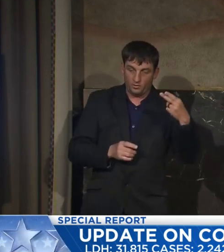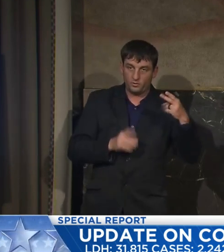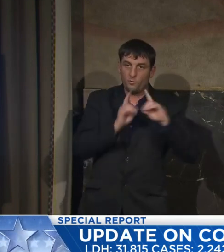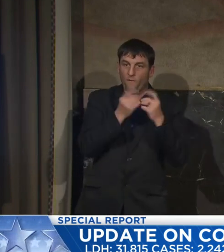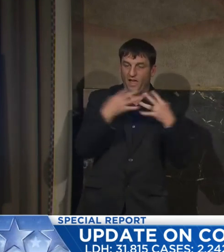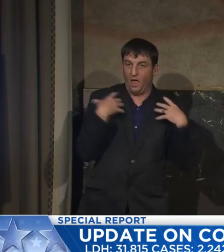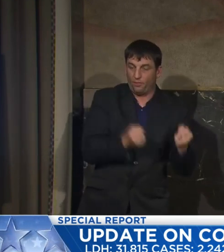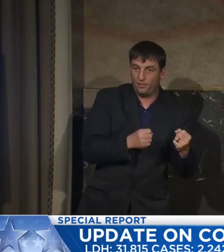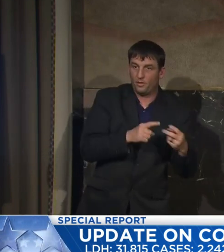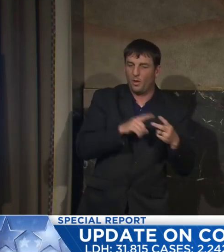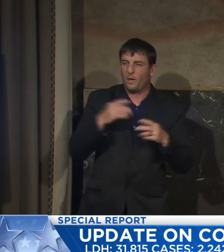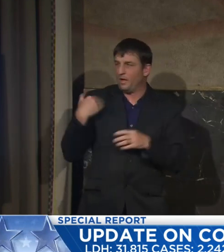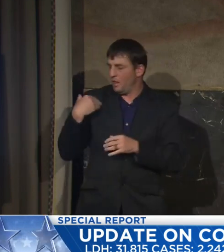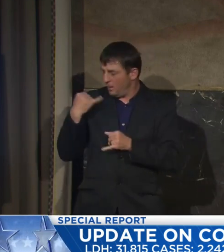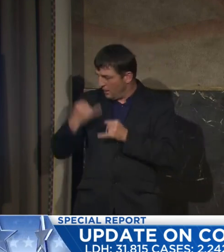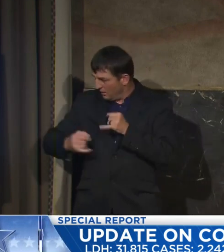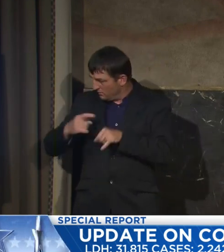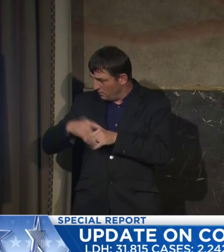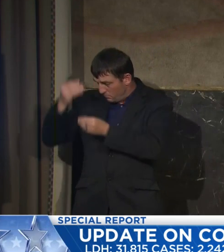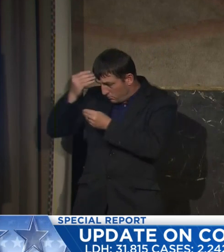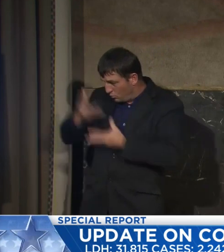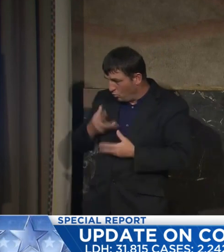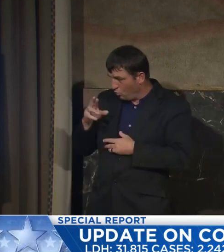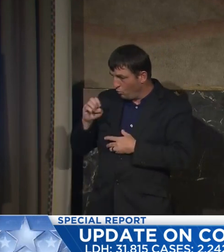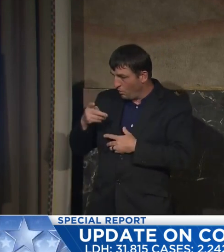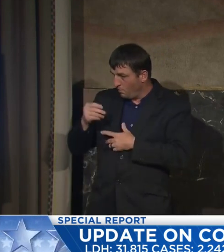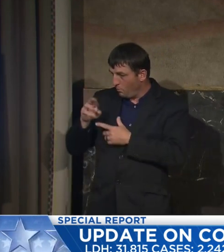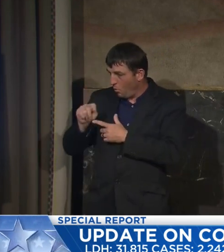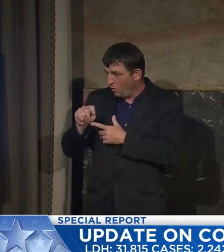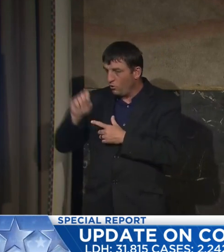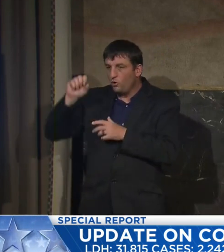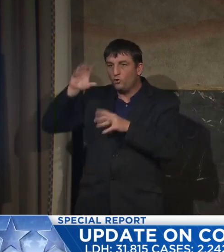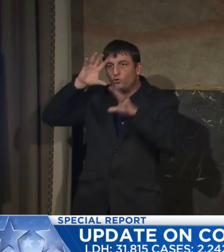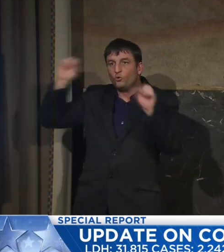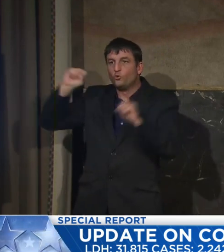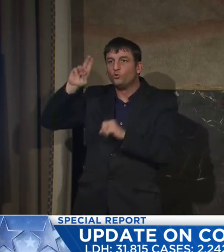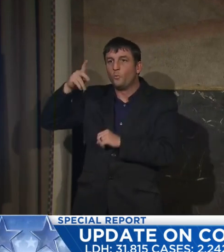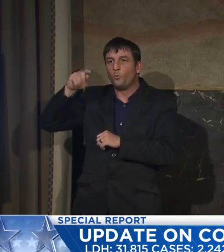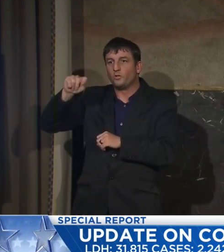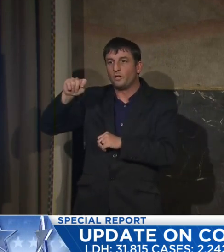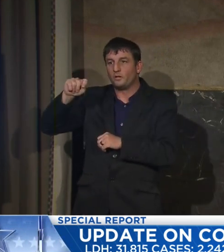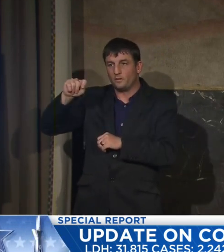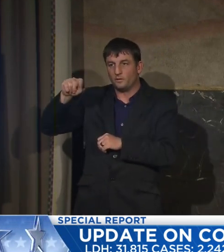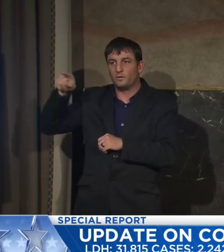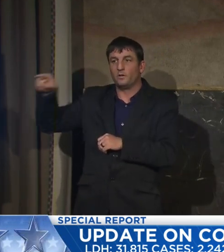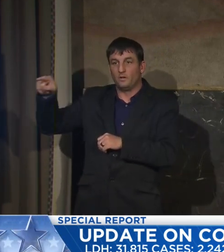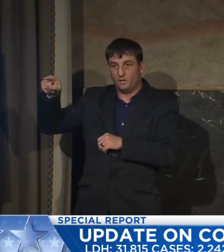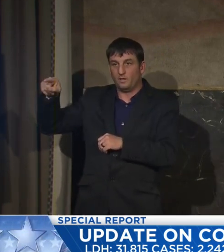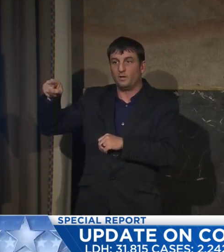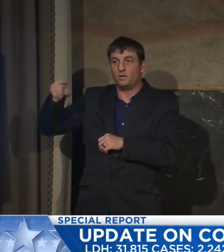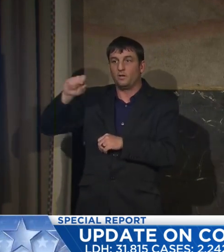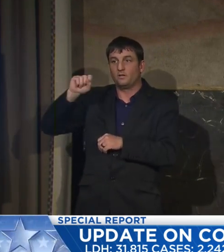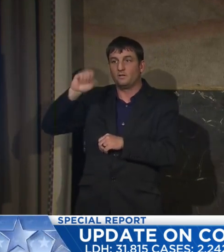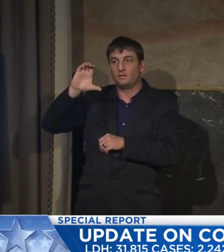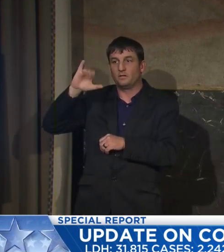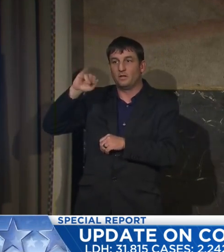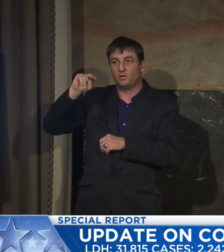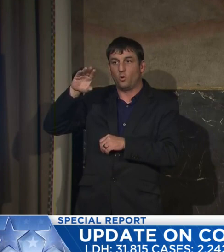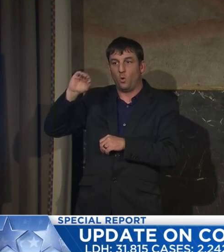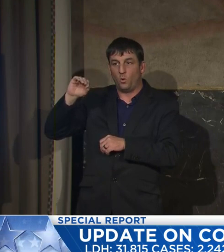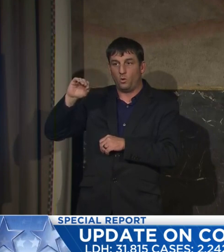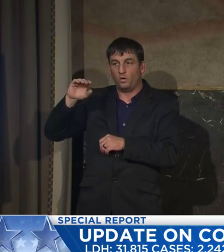to say the last report I got on this from Interim Superintendent Beth Sino, about 35% had never closed. Now, they may